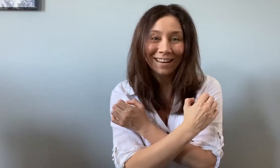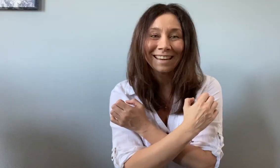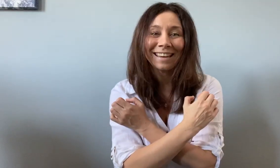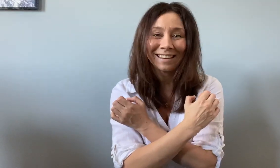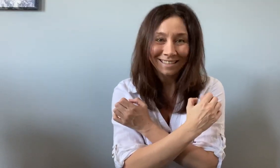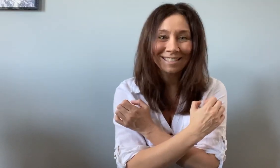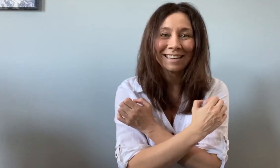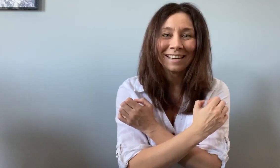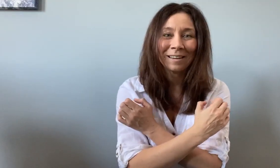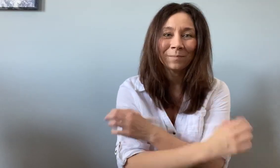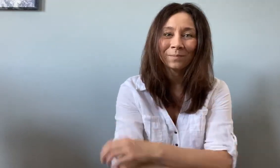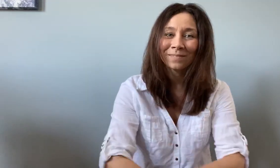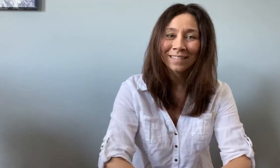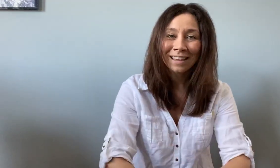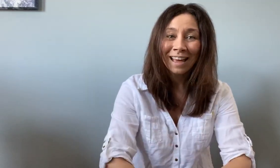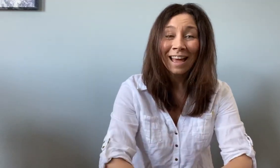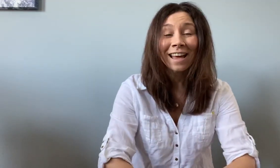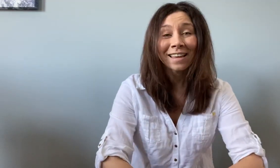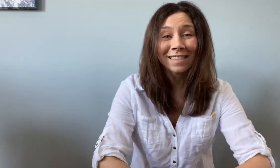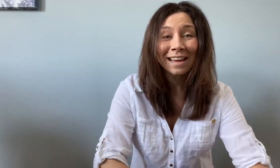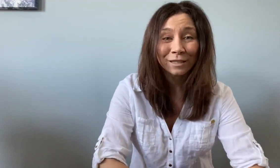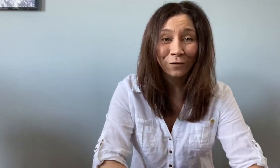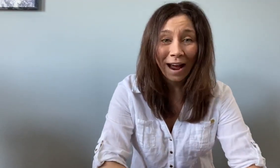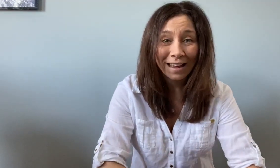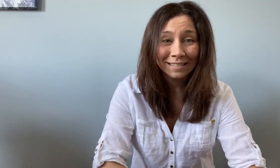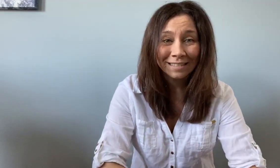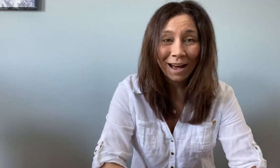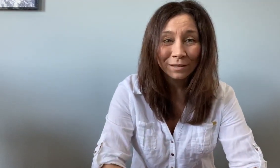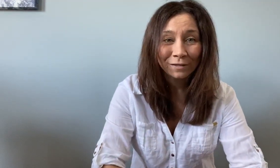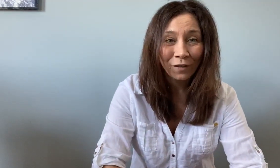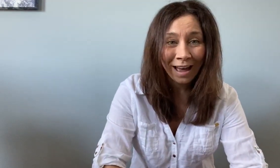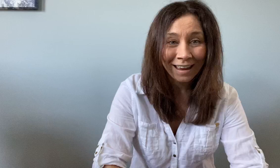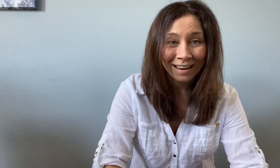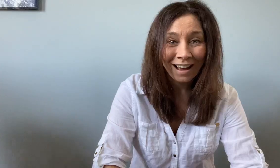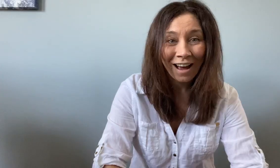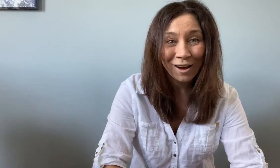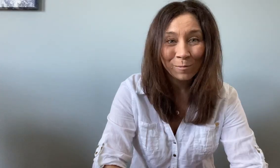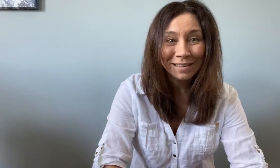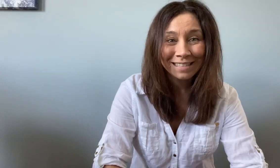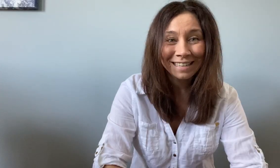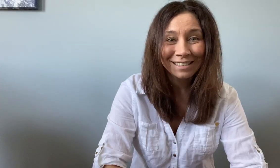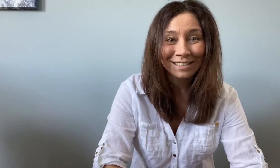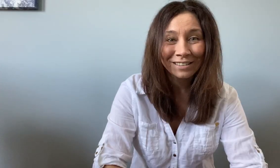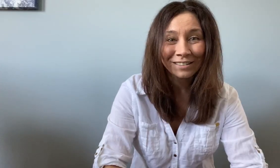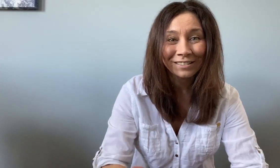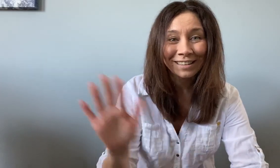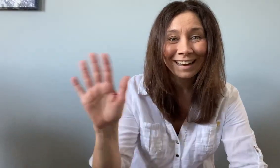he could see. Thanks, friends, that was fun. I hope to see you soon.